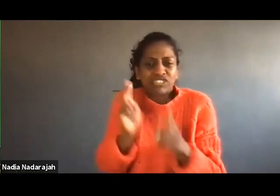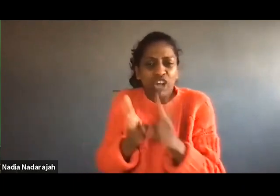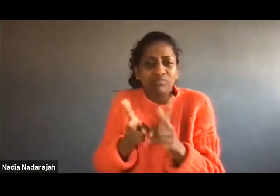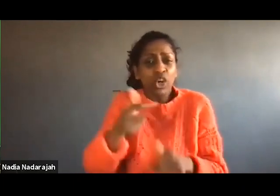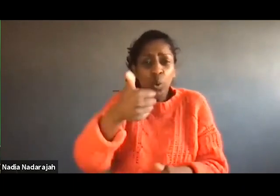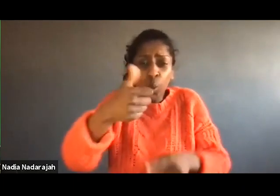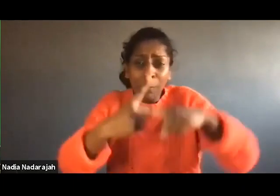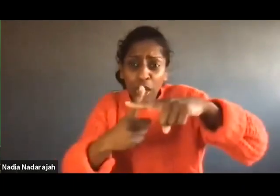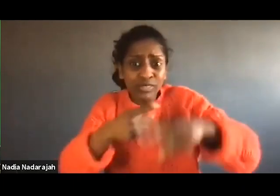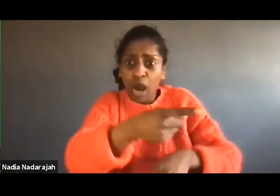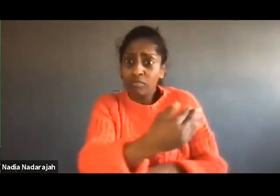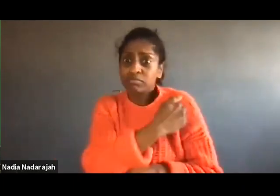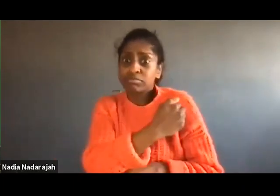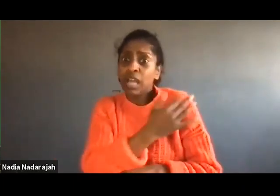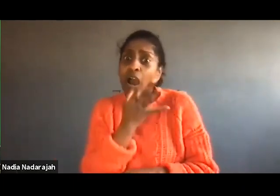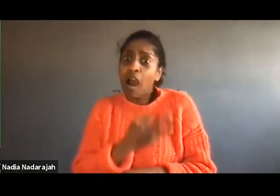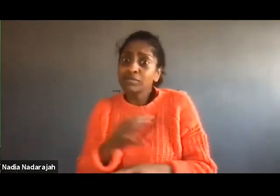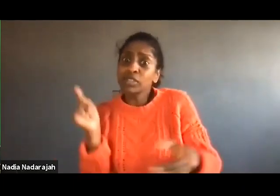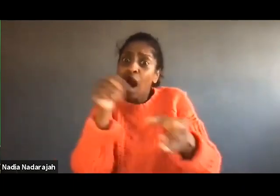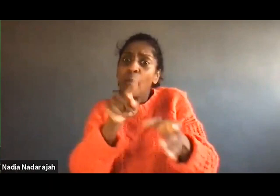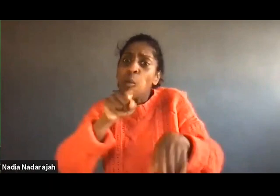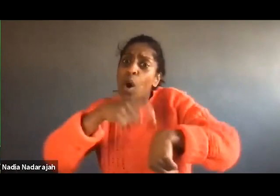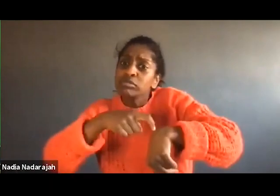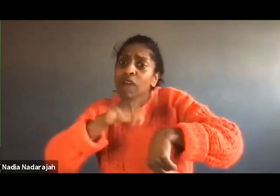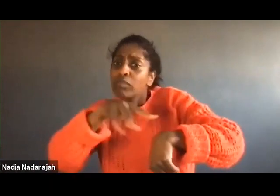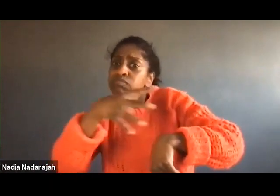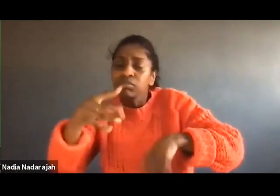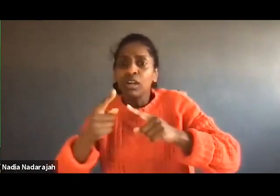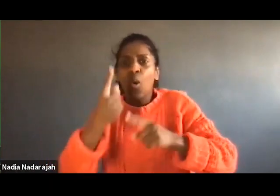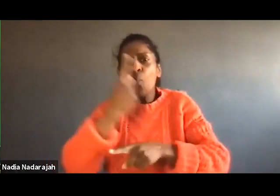cup of tea, really. And I do like to bring an interpreter to that